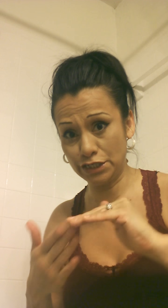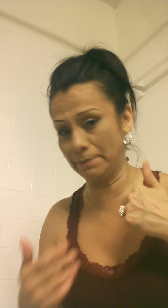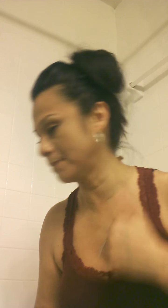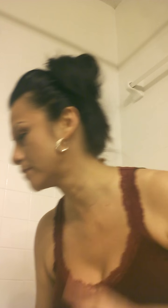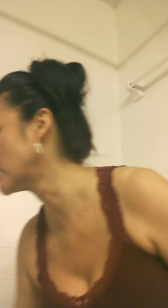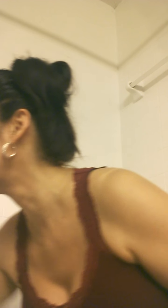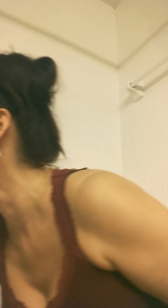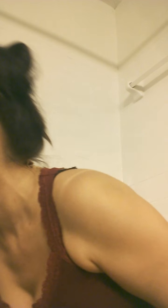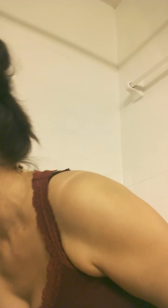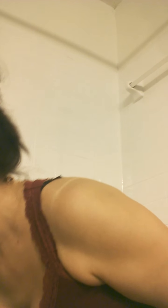See me.